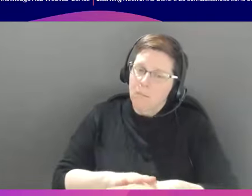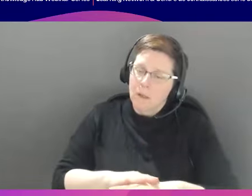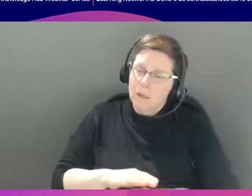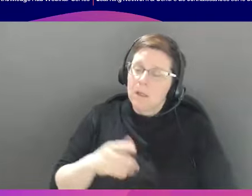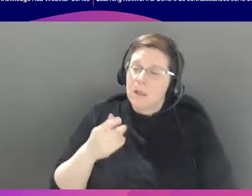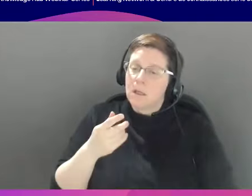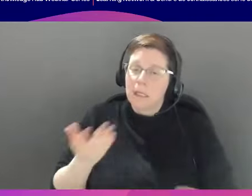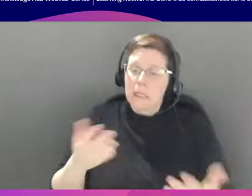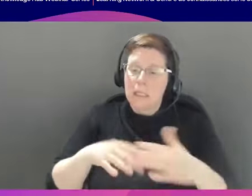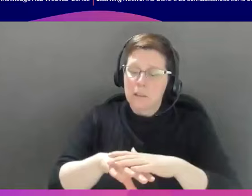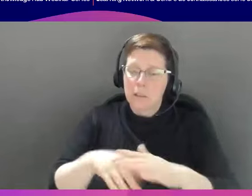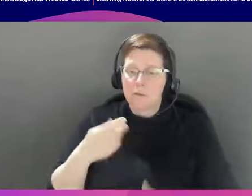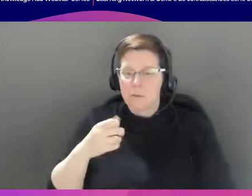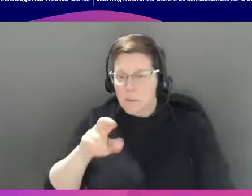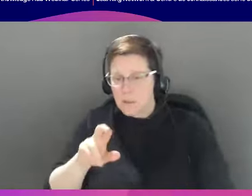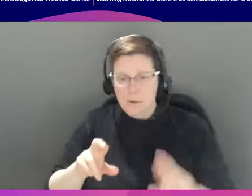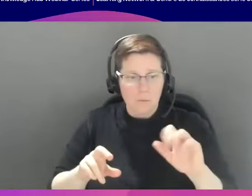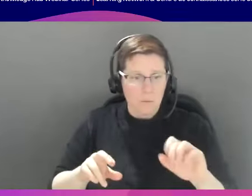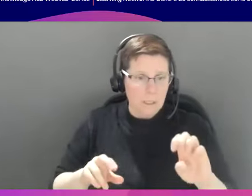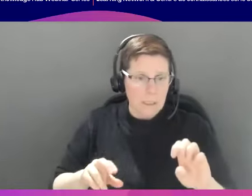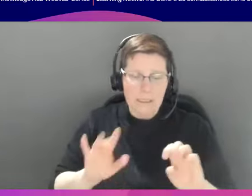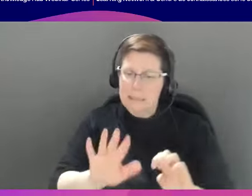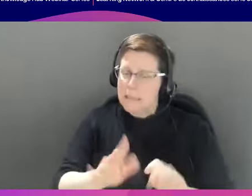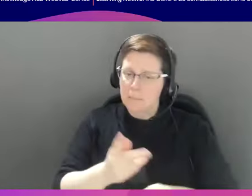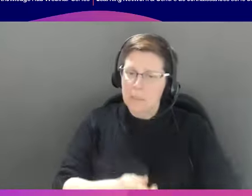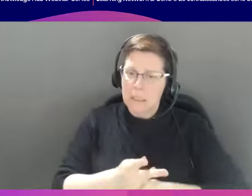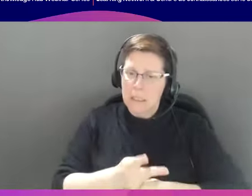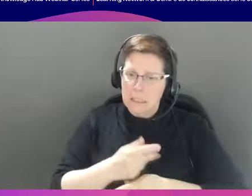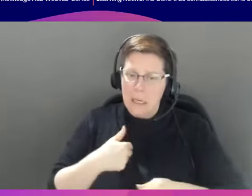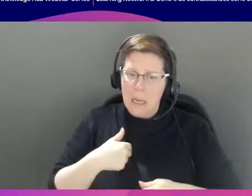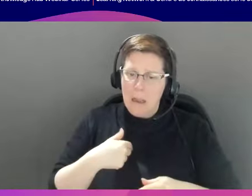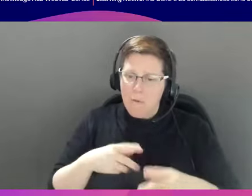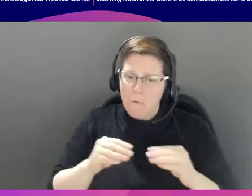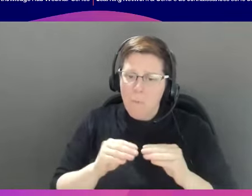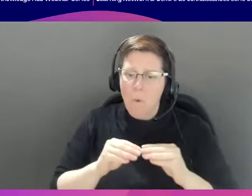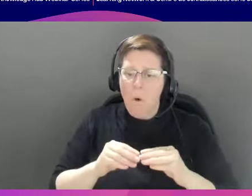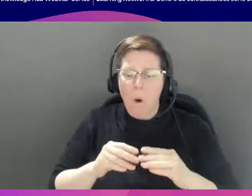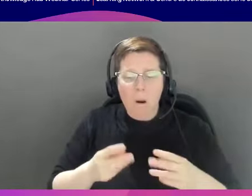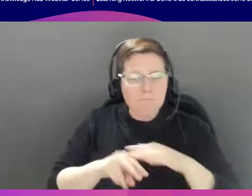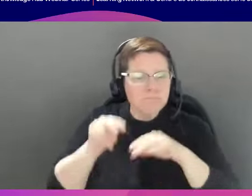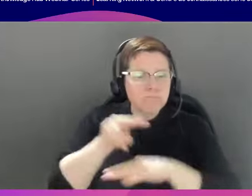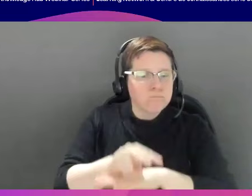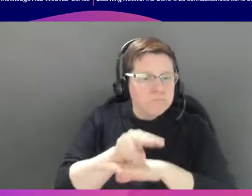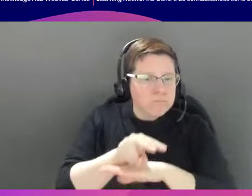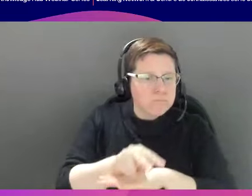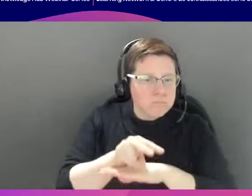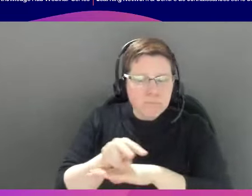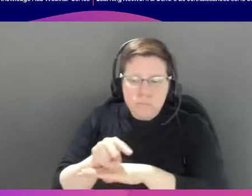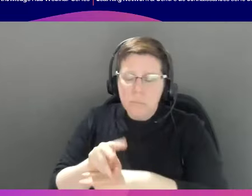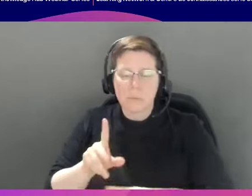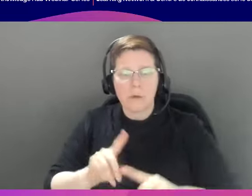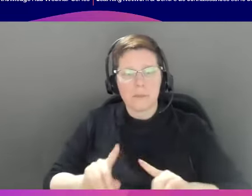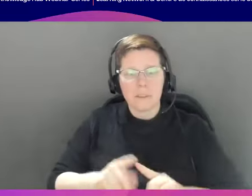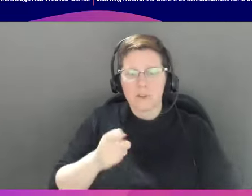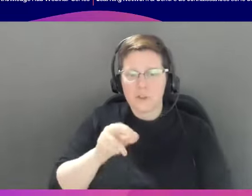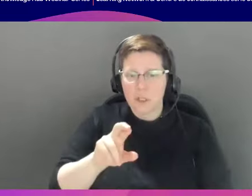and race, and to be careful of pursuing increasing securitization and monitoring of vulnerable gendered populations